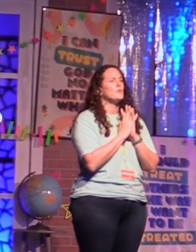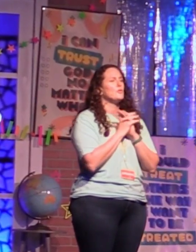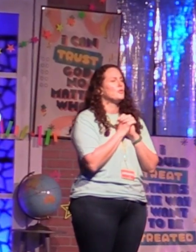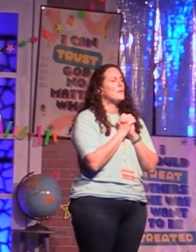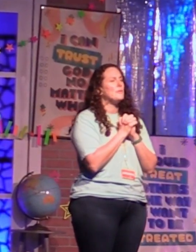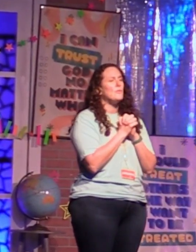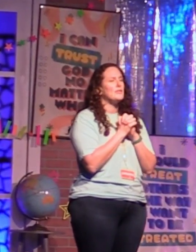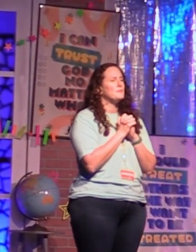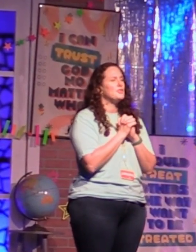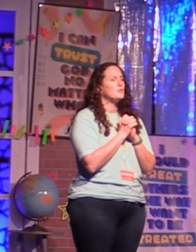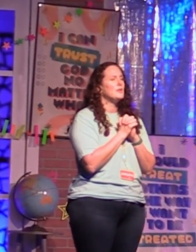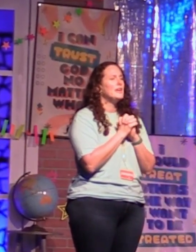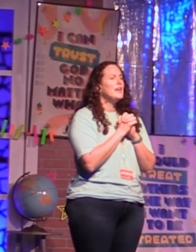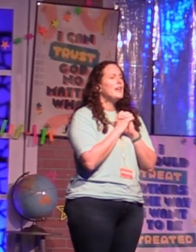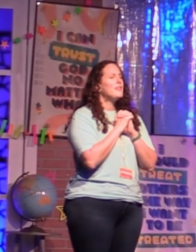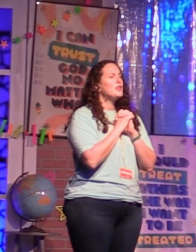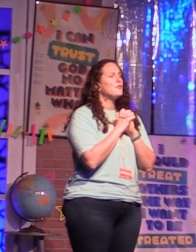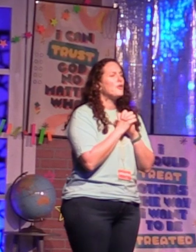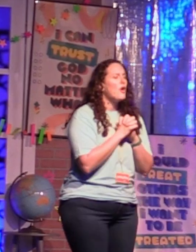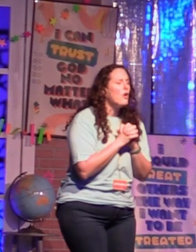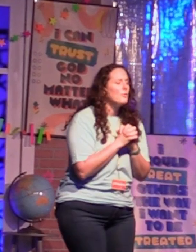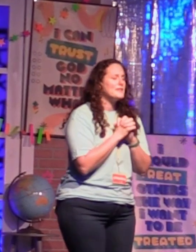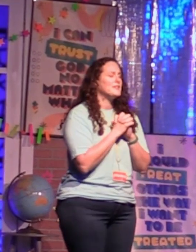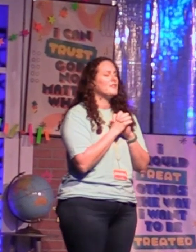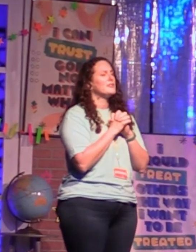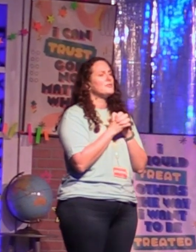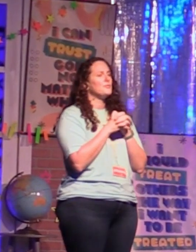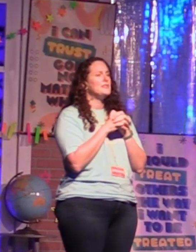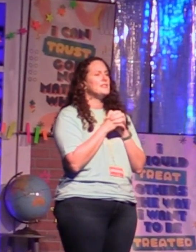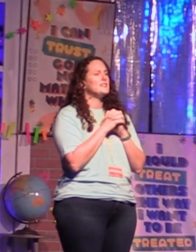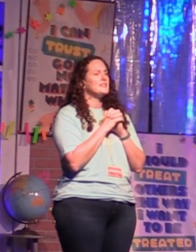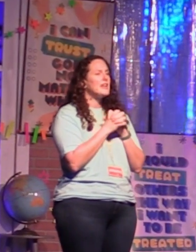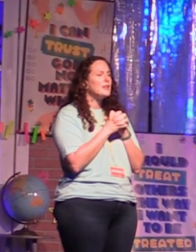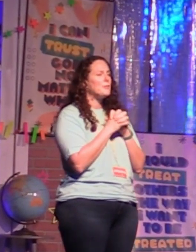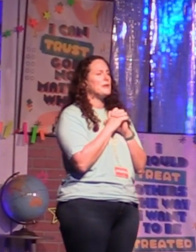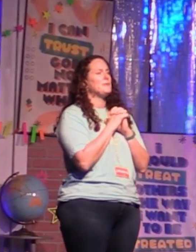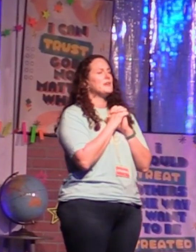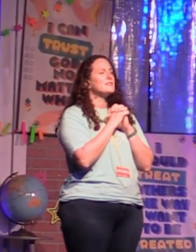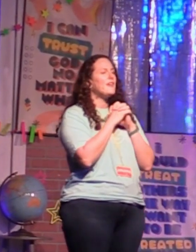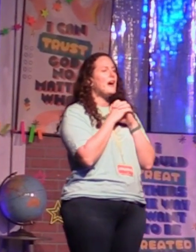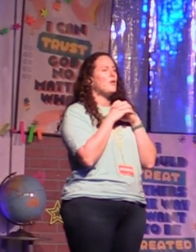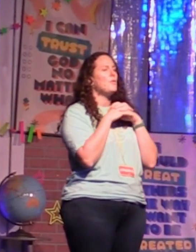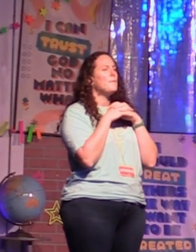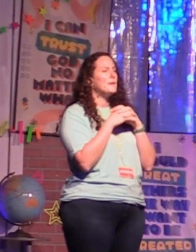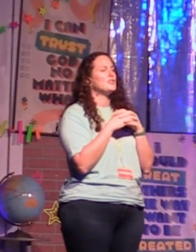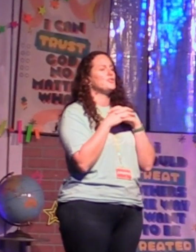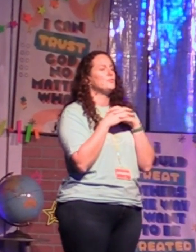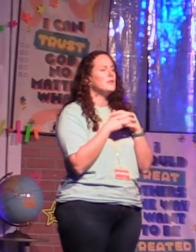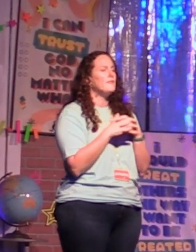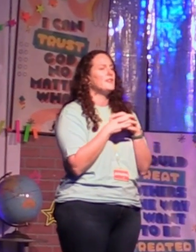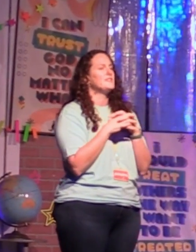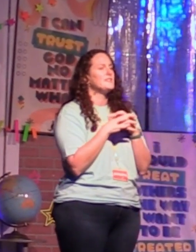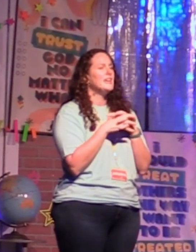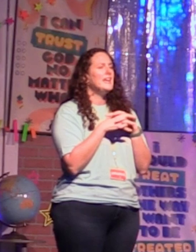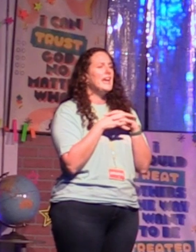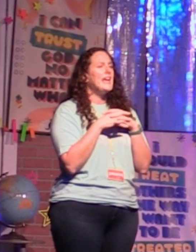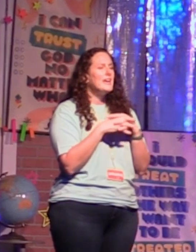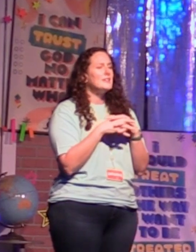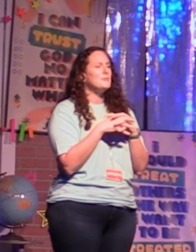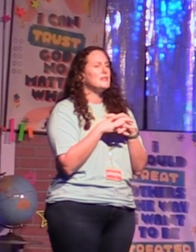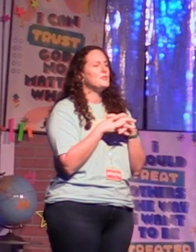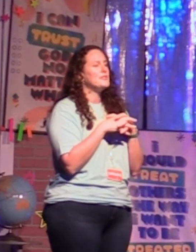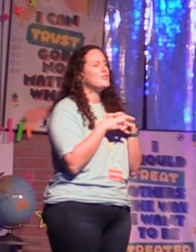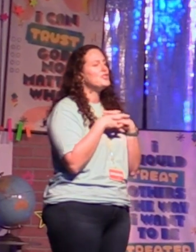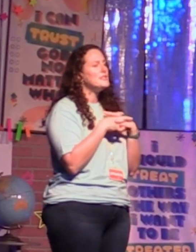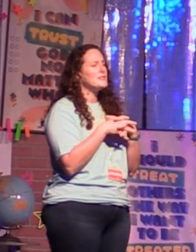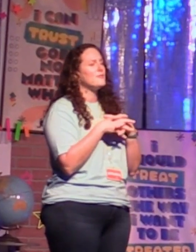when things don't go the way we want them to. Thank you for always giving us a reason to celebrate because of how much you love us